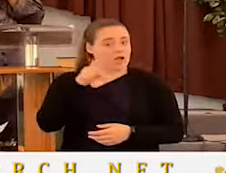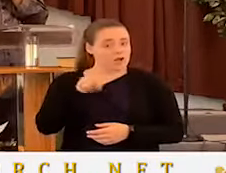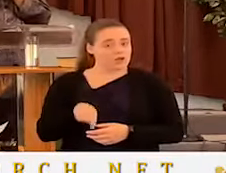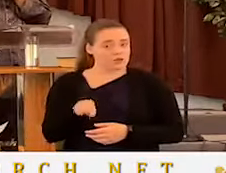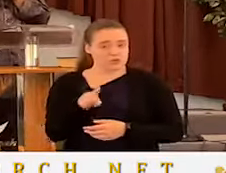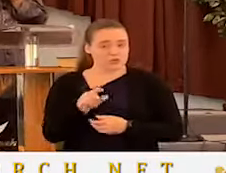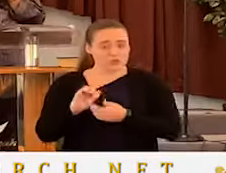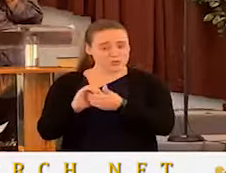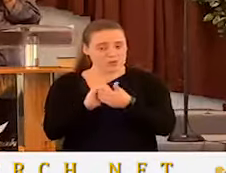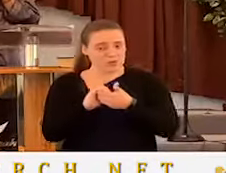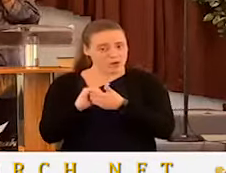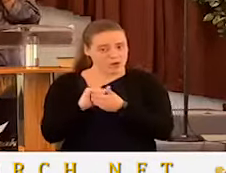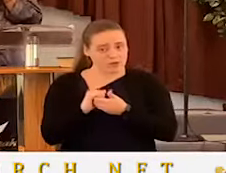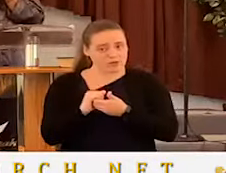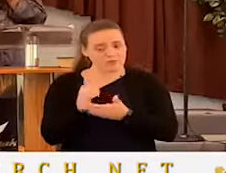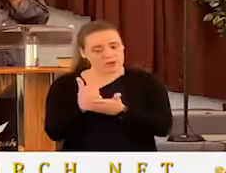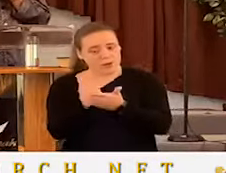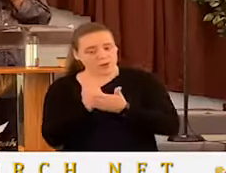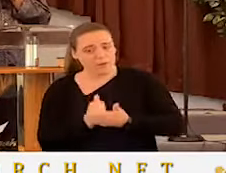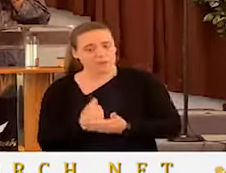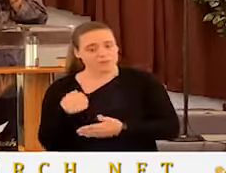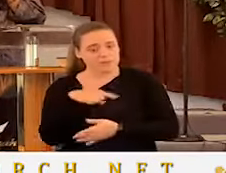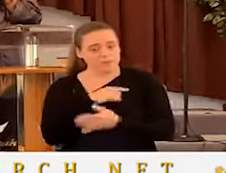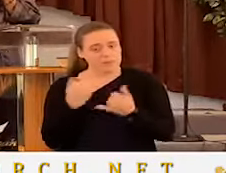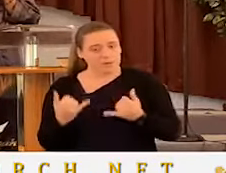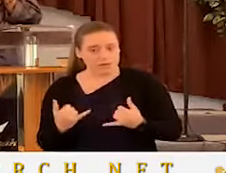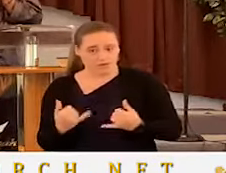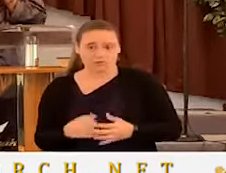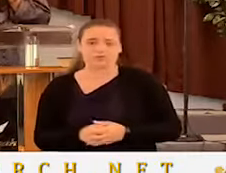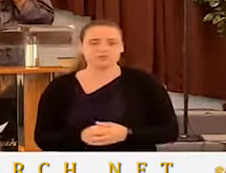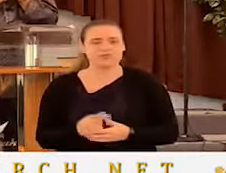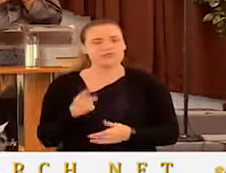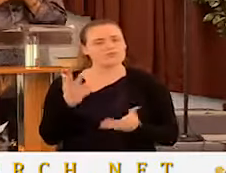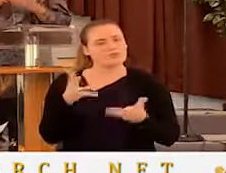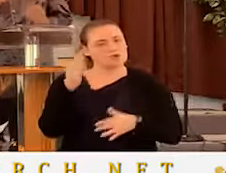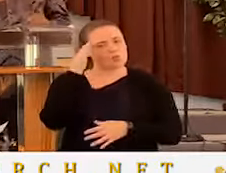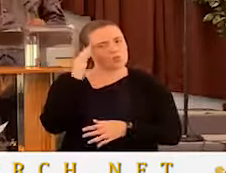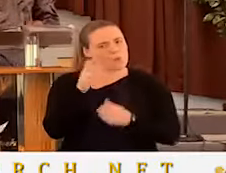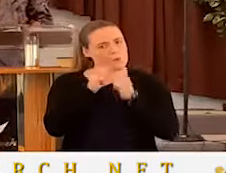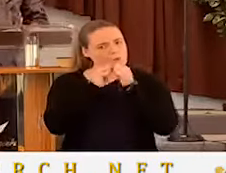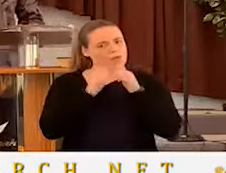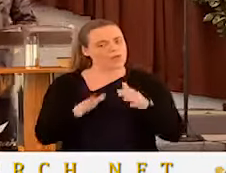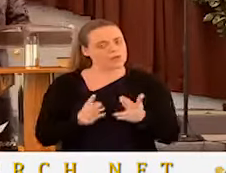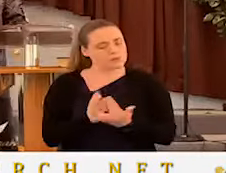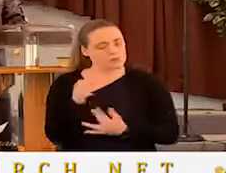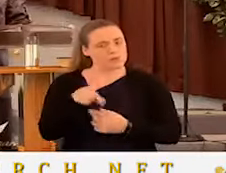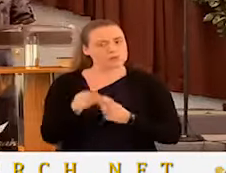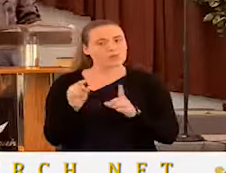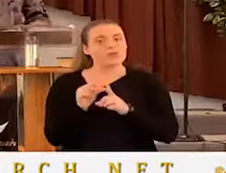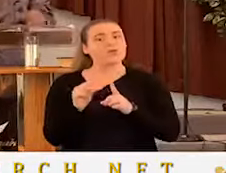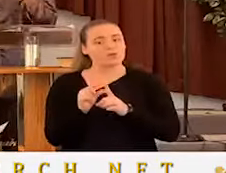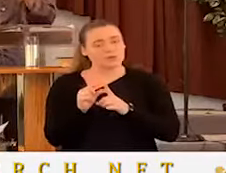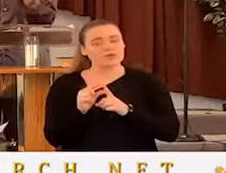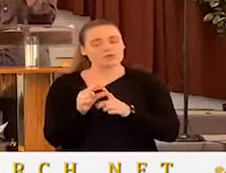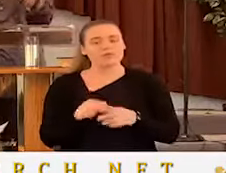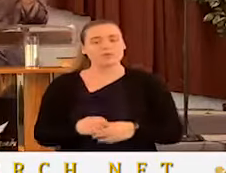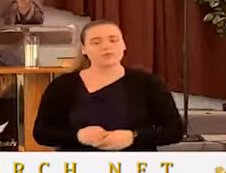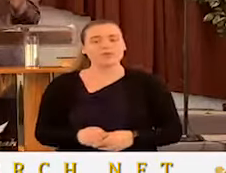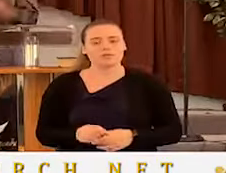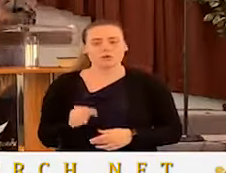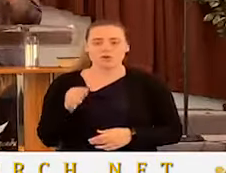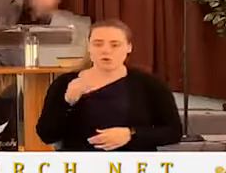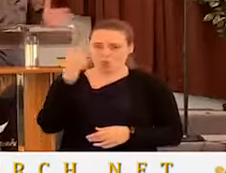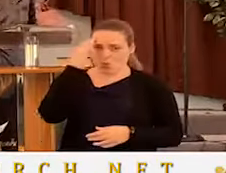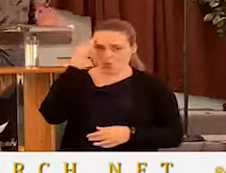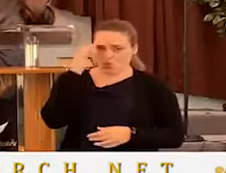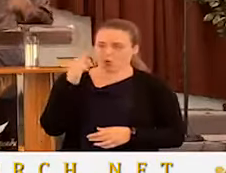us. Thank you. Partner with us right now. Thank you. You know that you were blessed by this word. Hallelujah. You know that you heard a word from